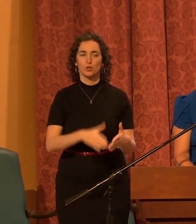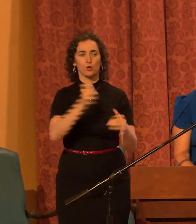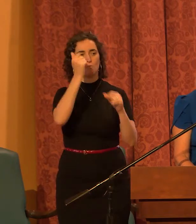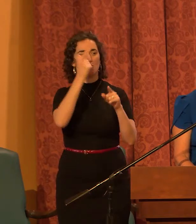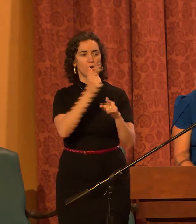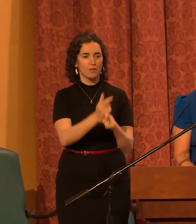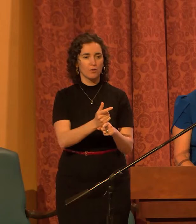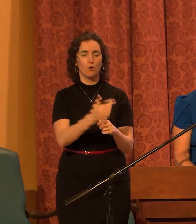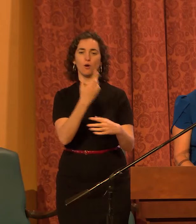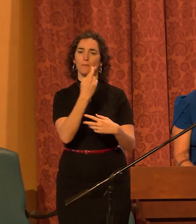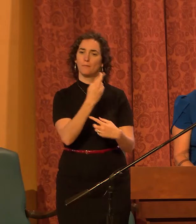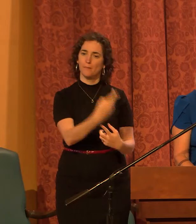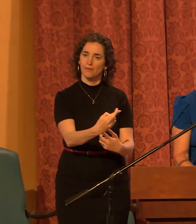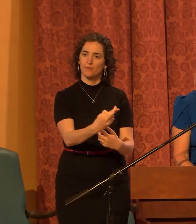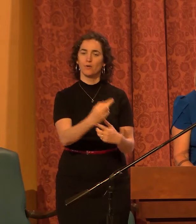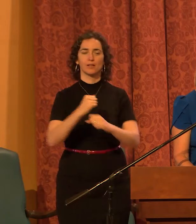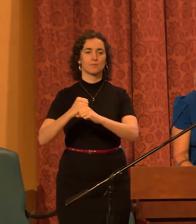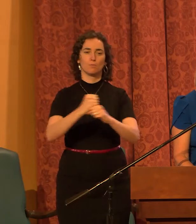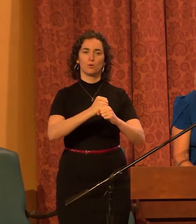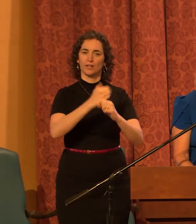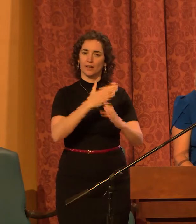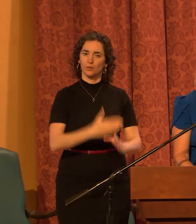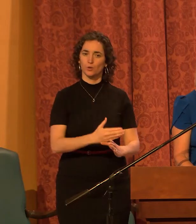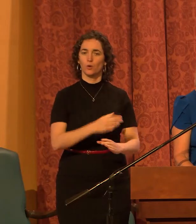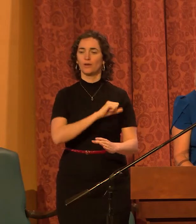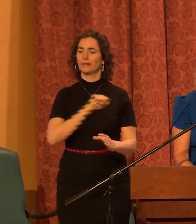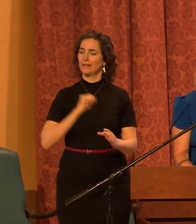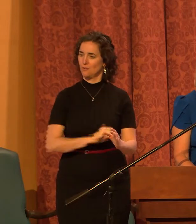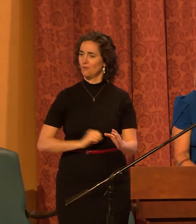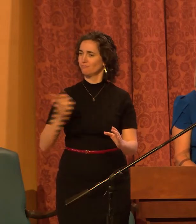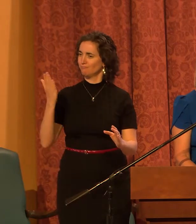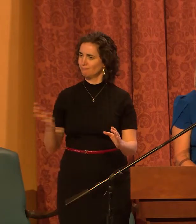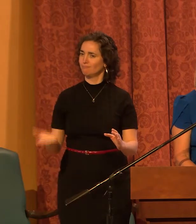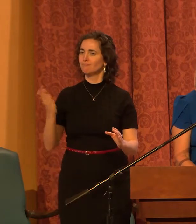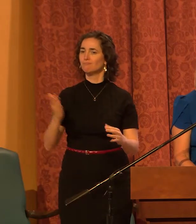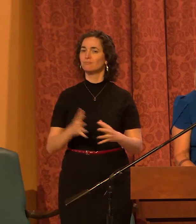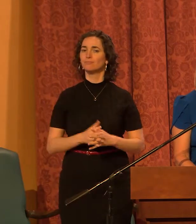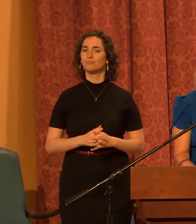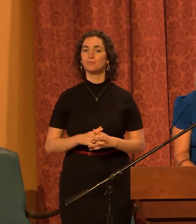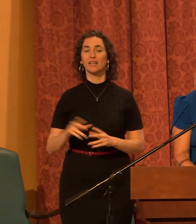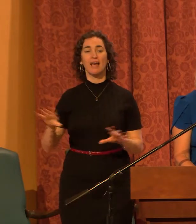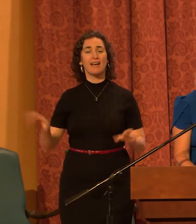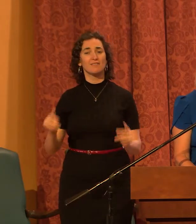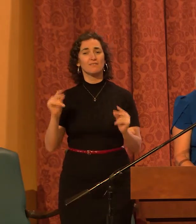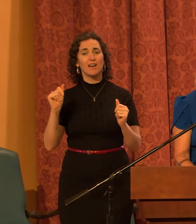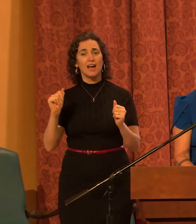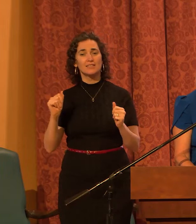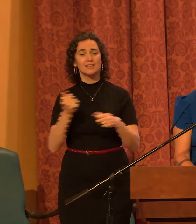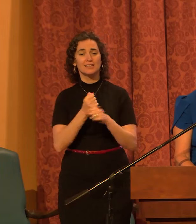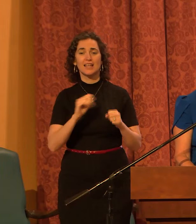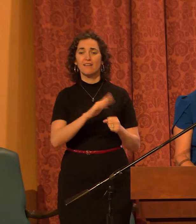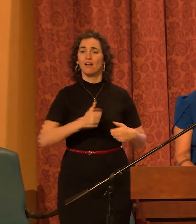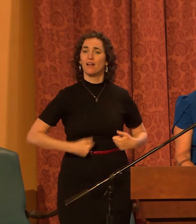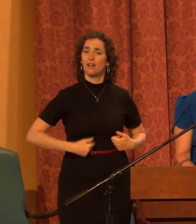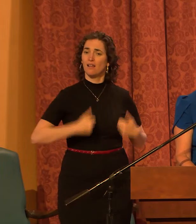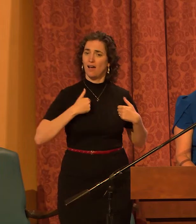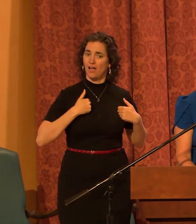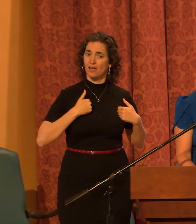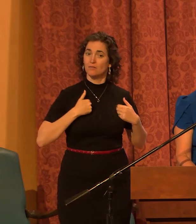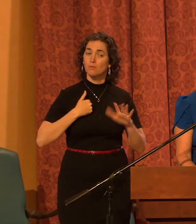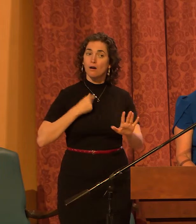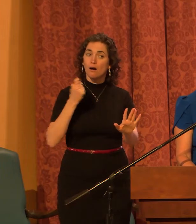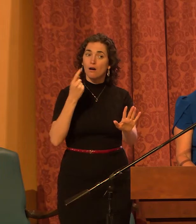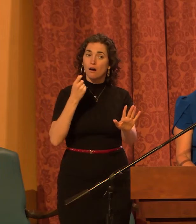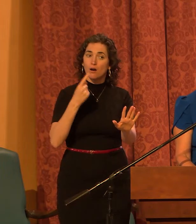brother, best friend, protector, and hero. His quick action saved Braden's life that day, but it was